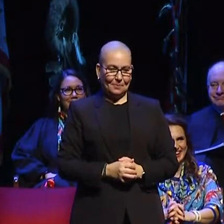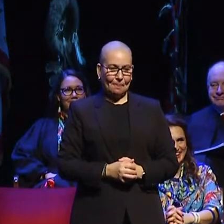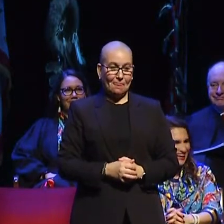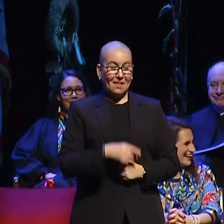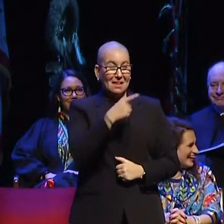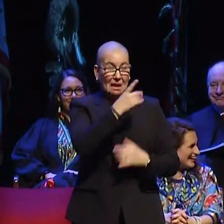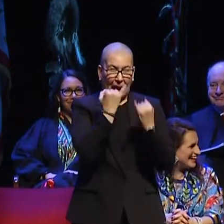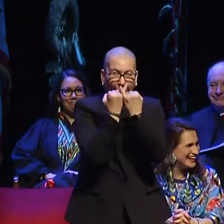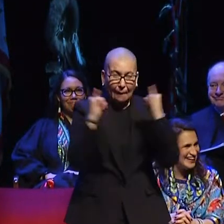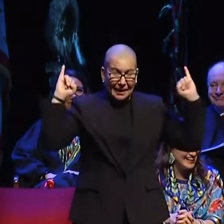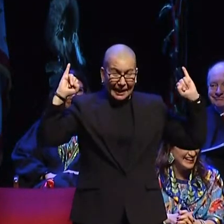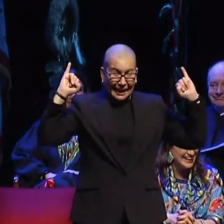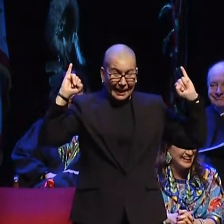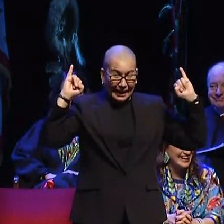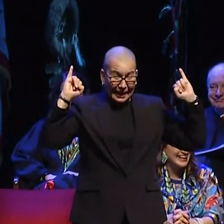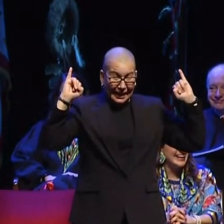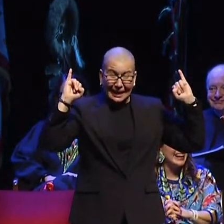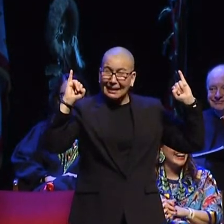on part of this.